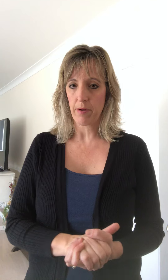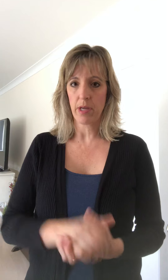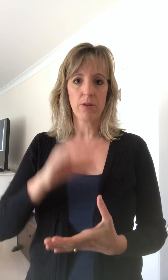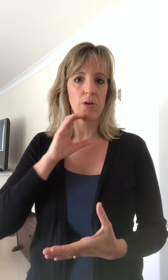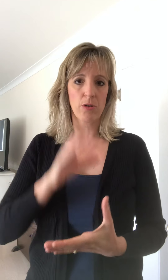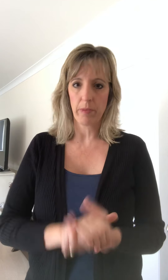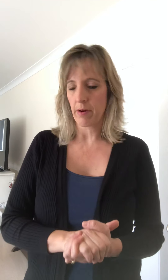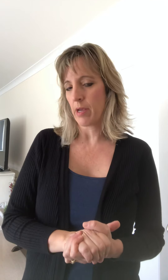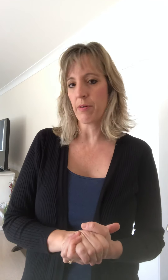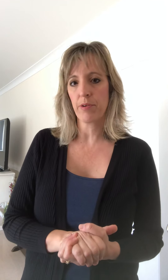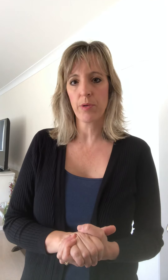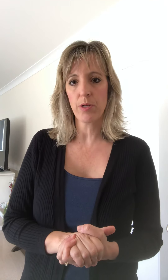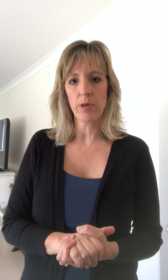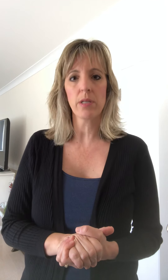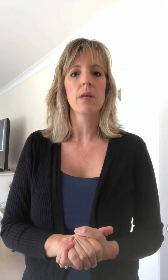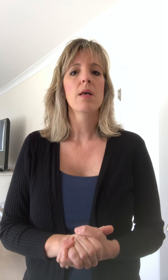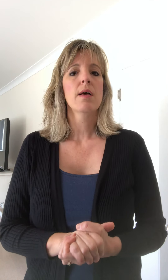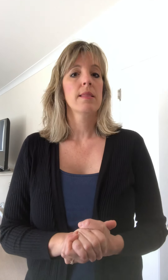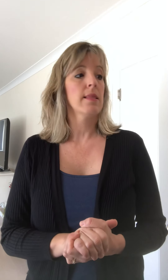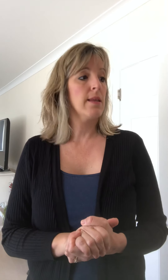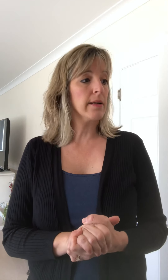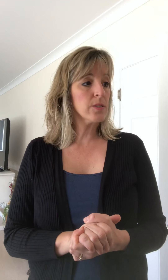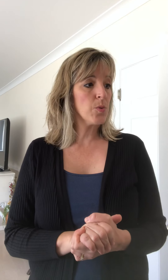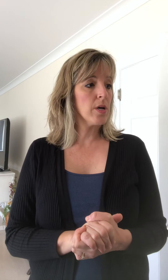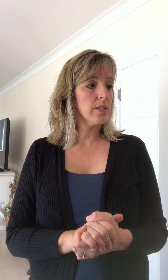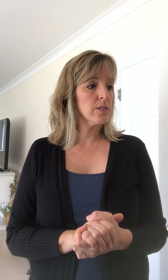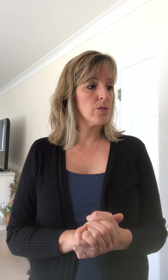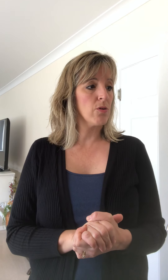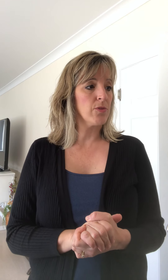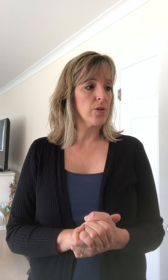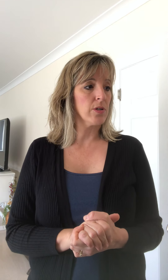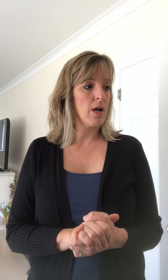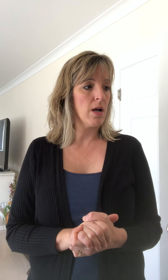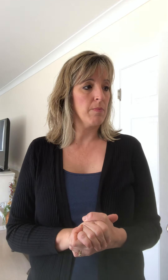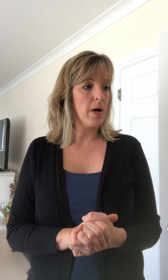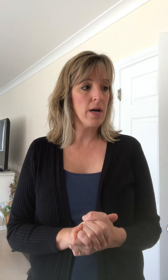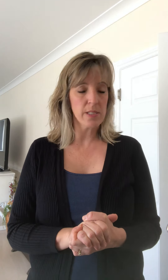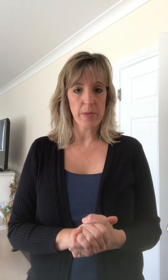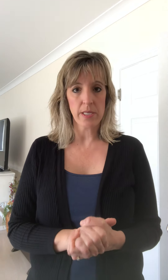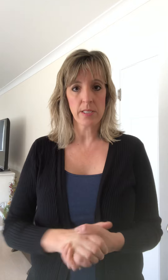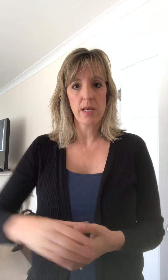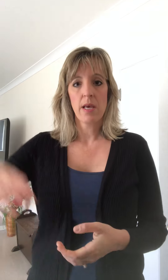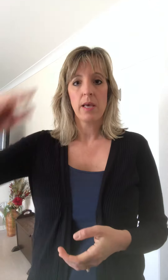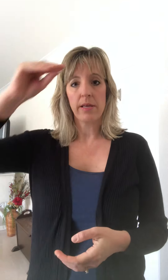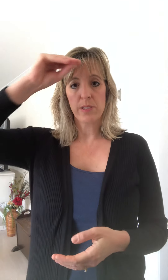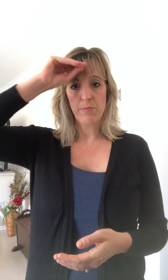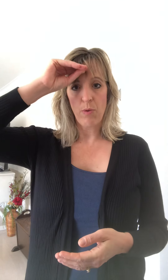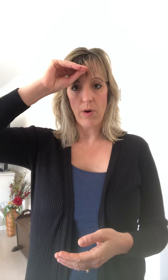Mary, or girl, Mary, however you want to do it. Then the next one, so for husband is